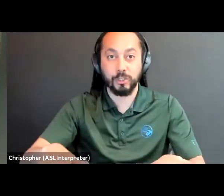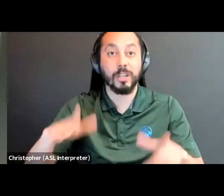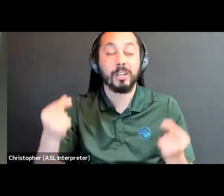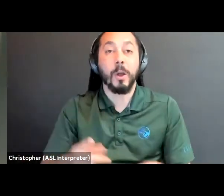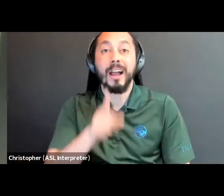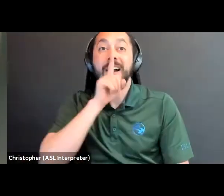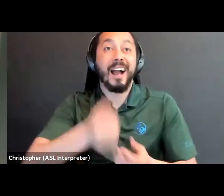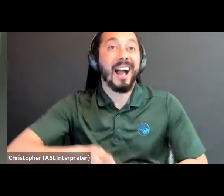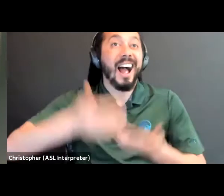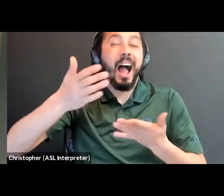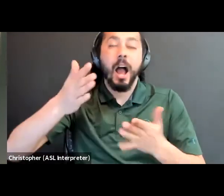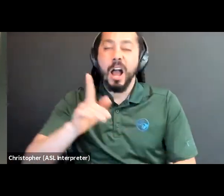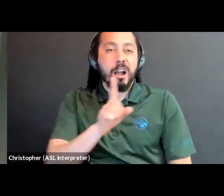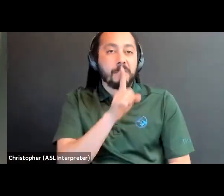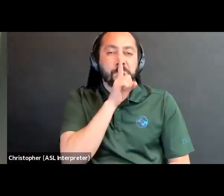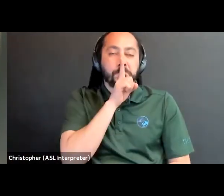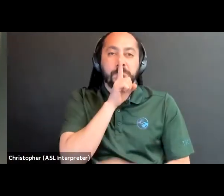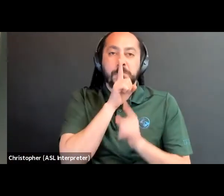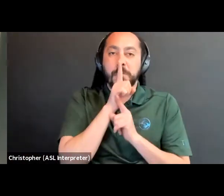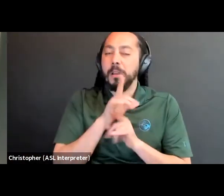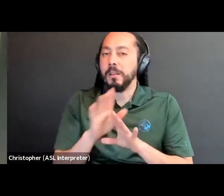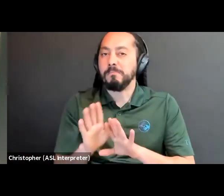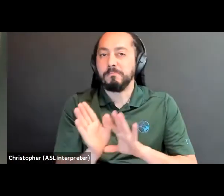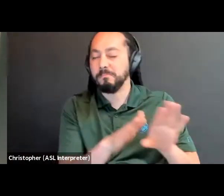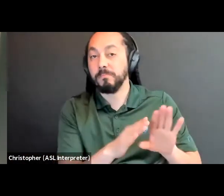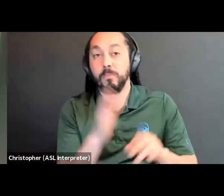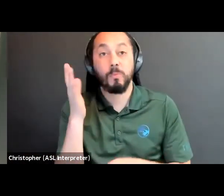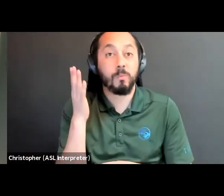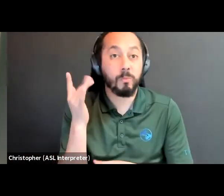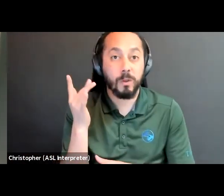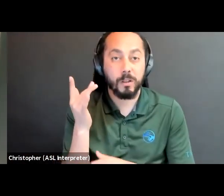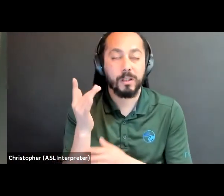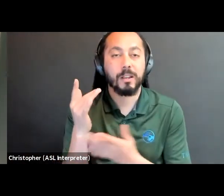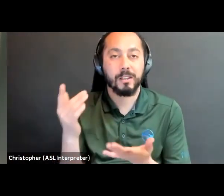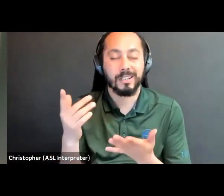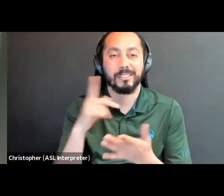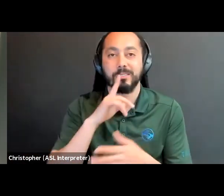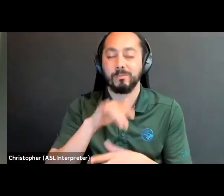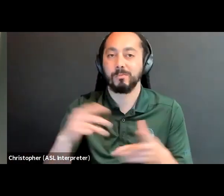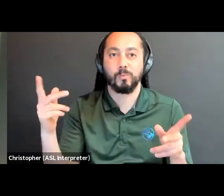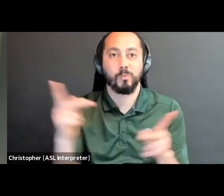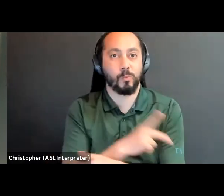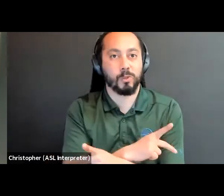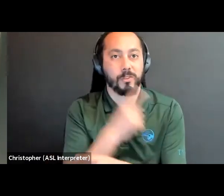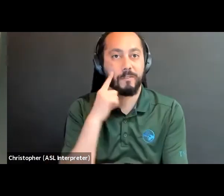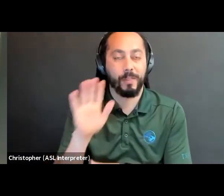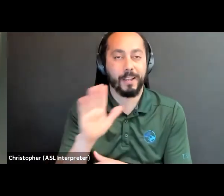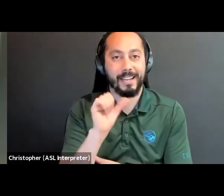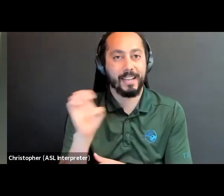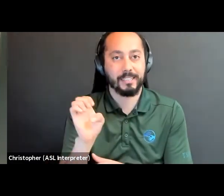because they can see that it actually it's detrimental to their case.